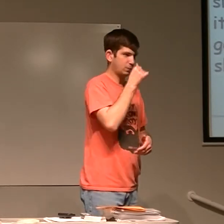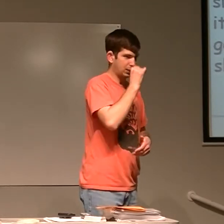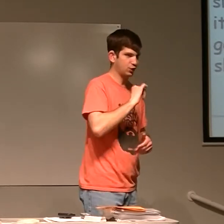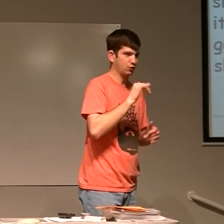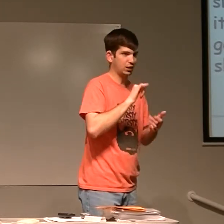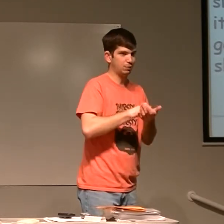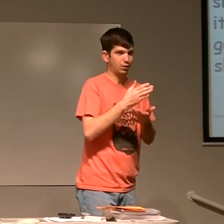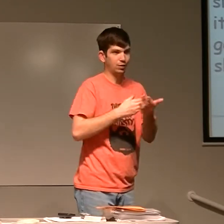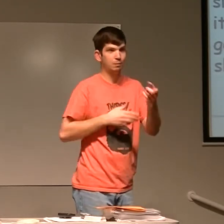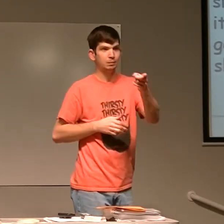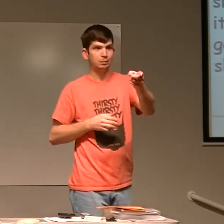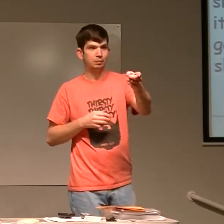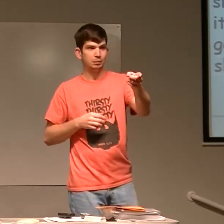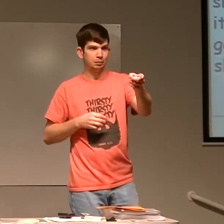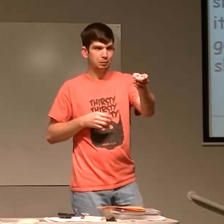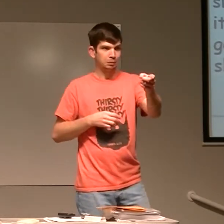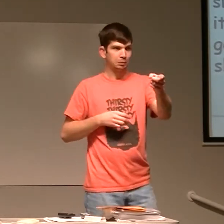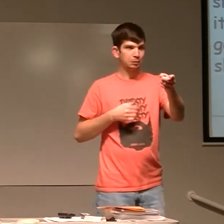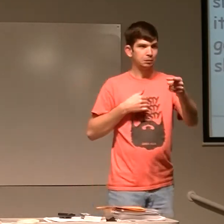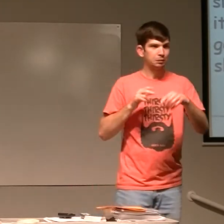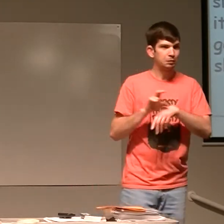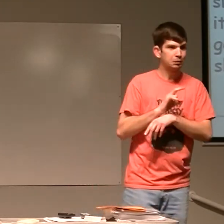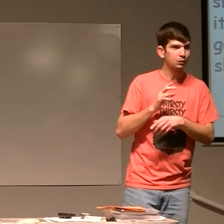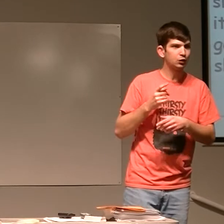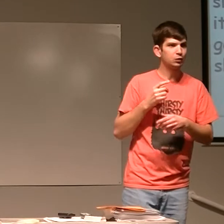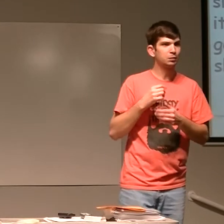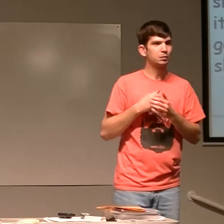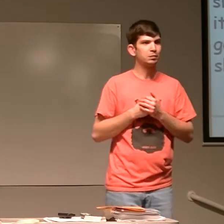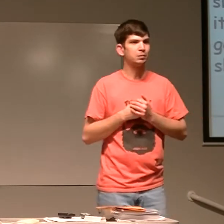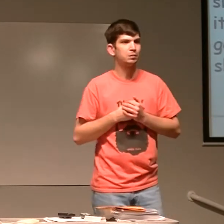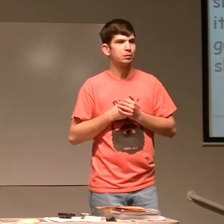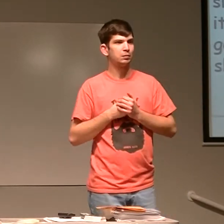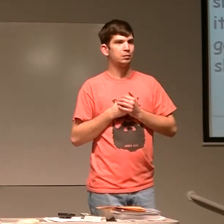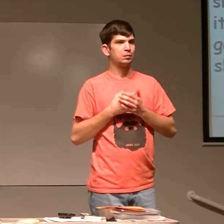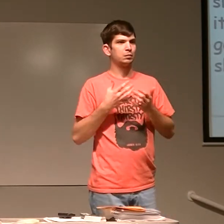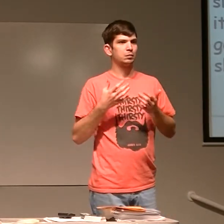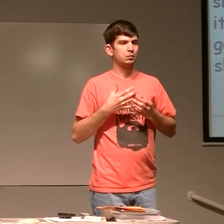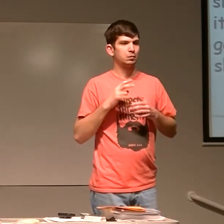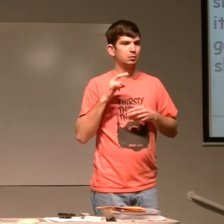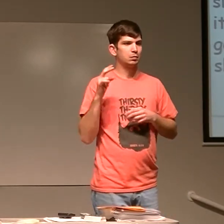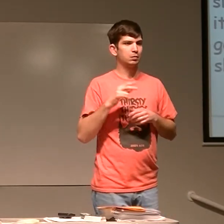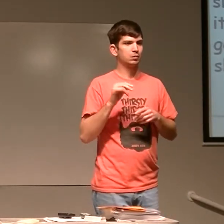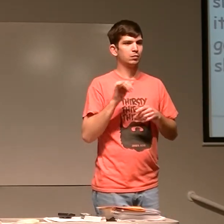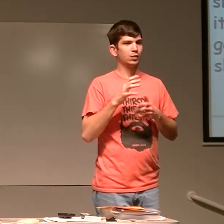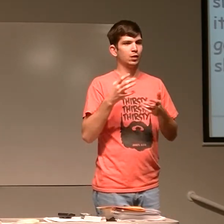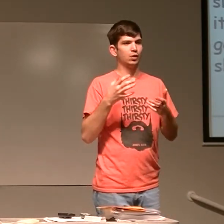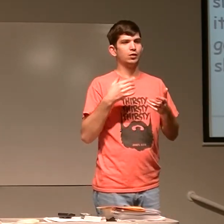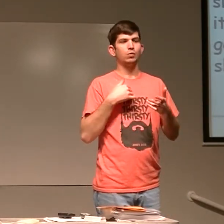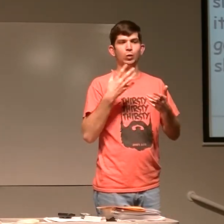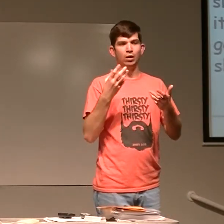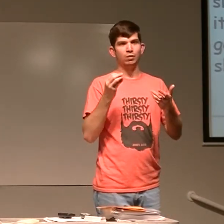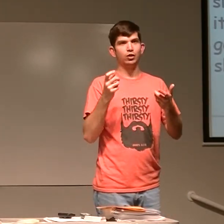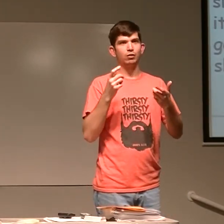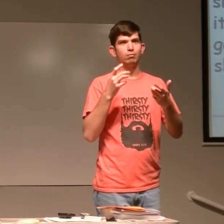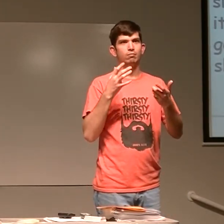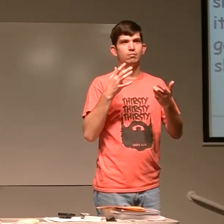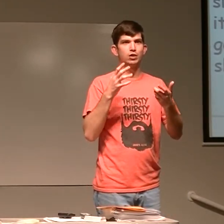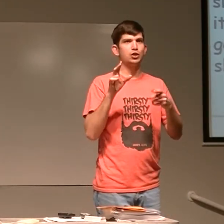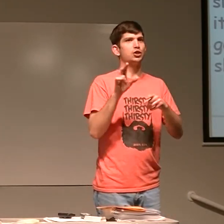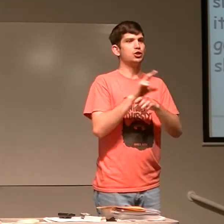patience with that part. How you use it, or, you know, what does it look like? Well, you can use it